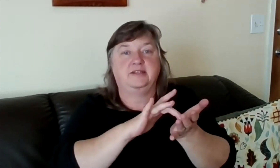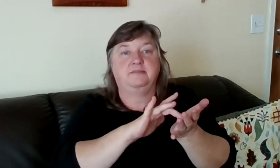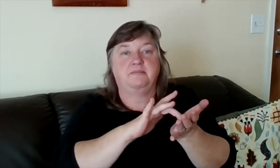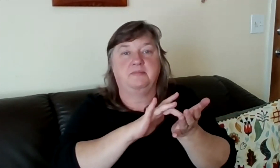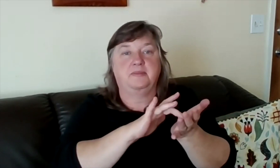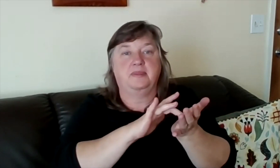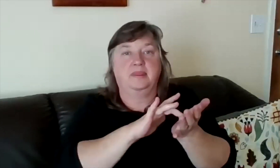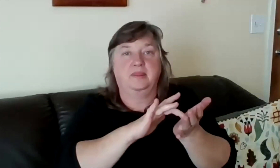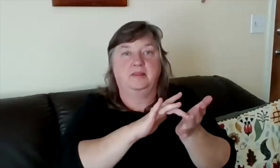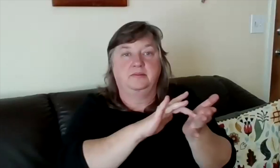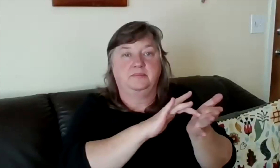Medicine.